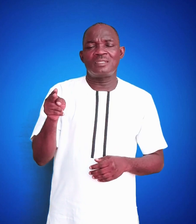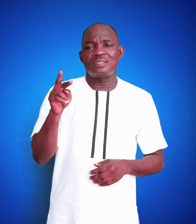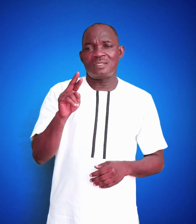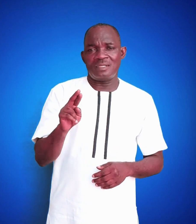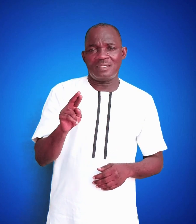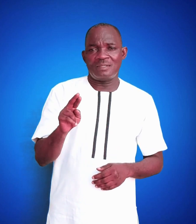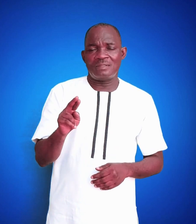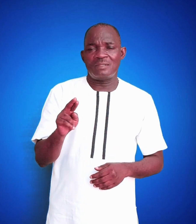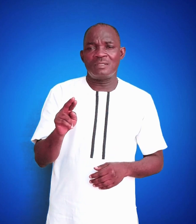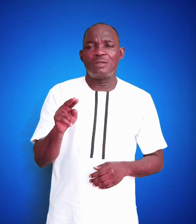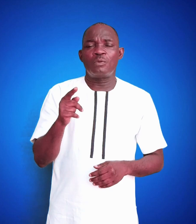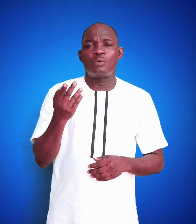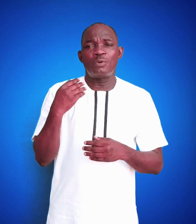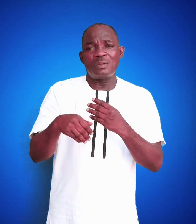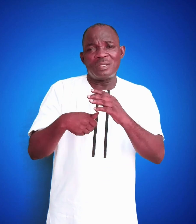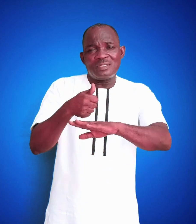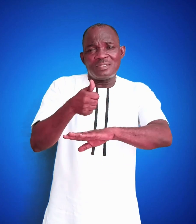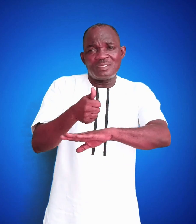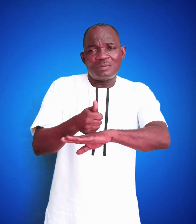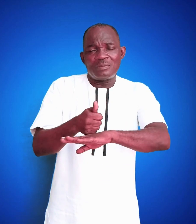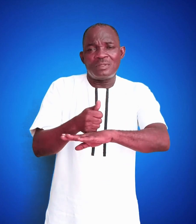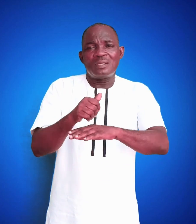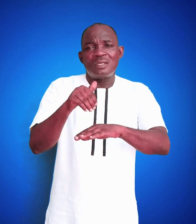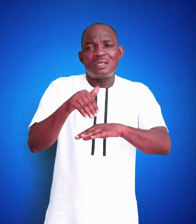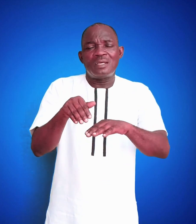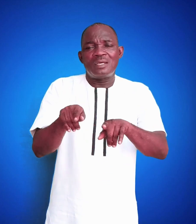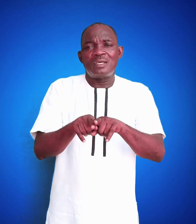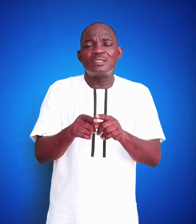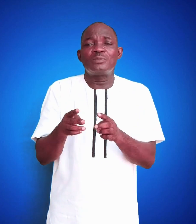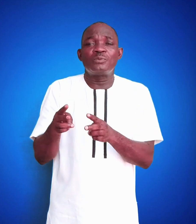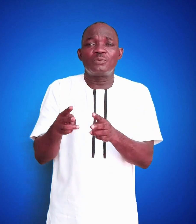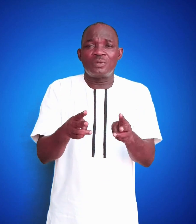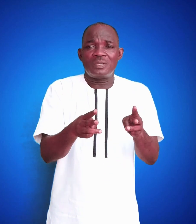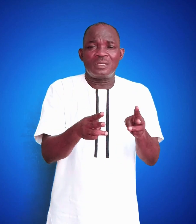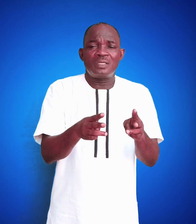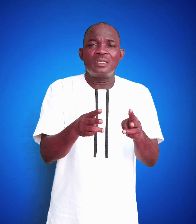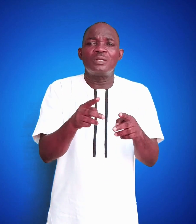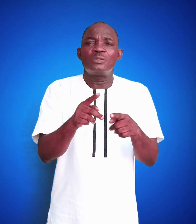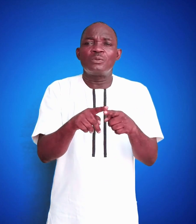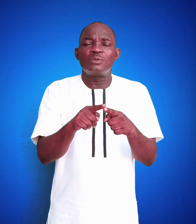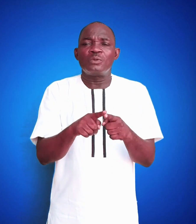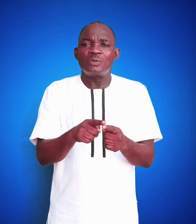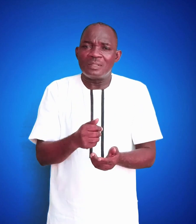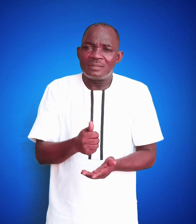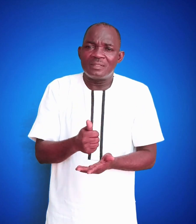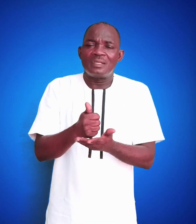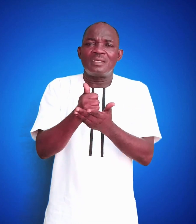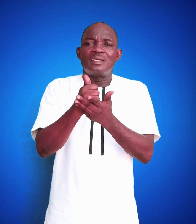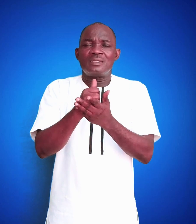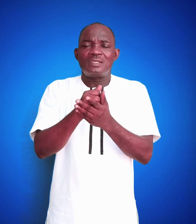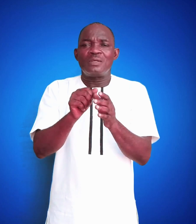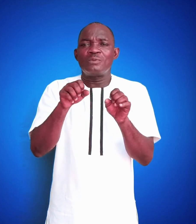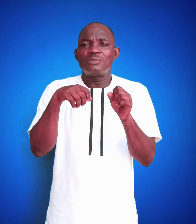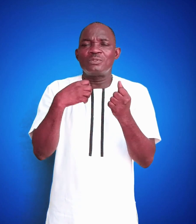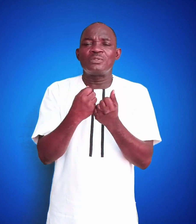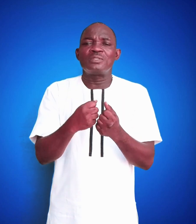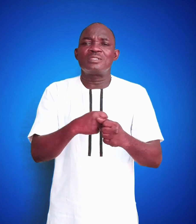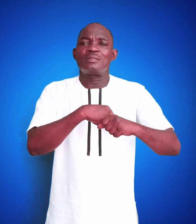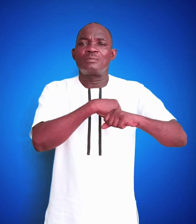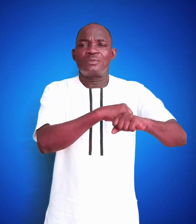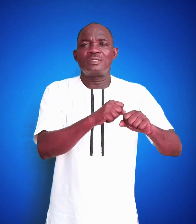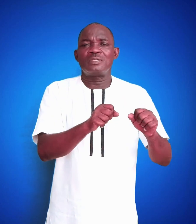GNHR was set up as a tool to assist social